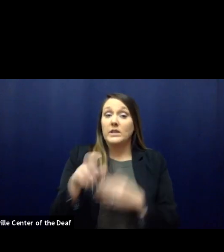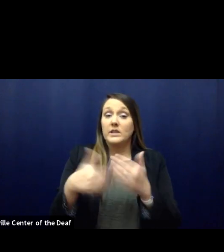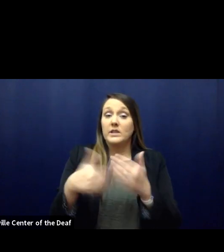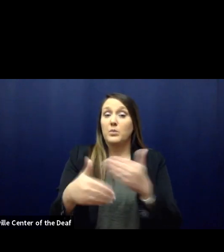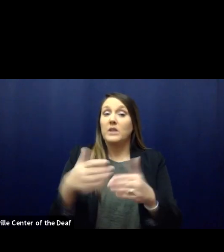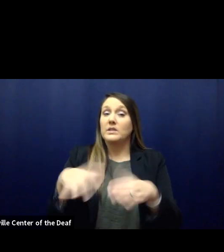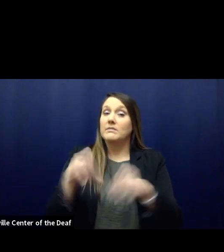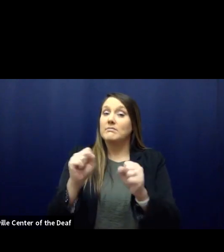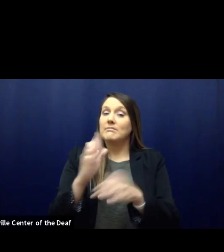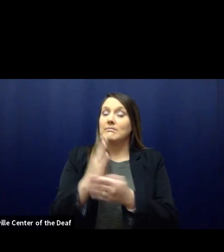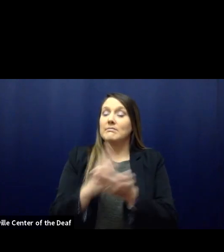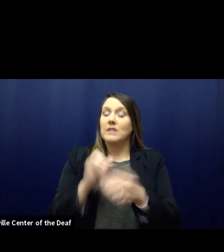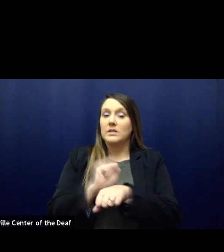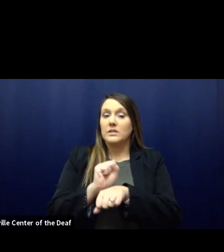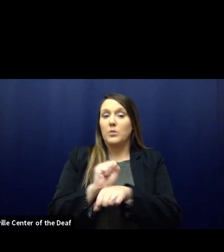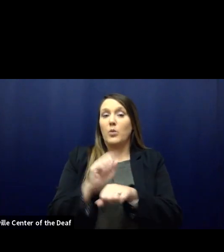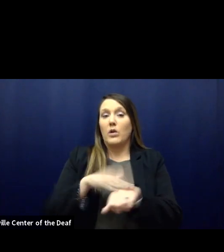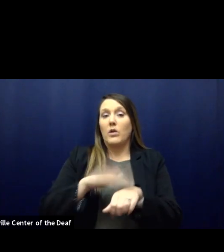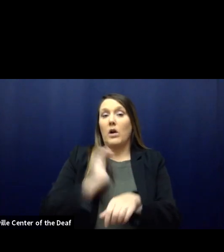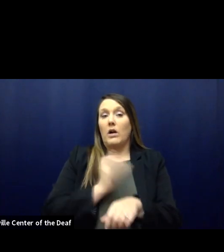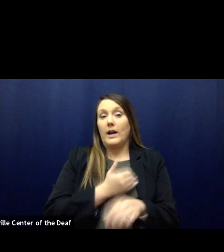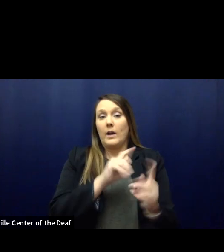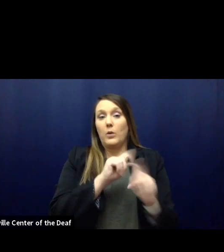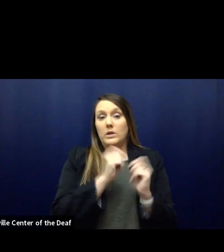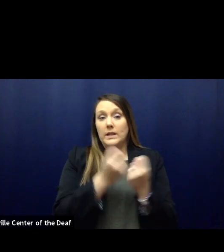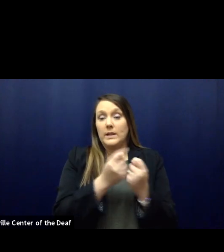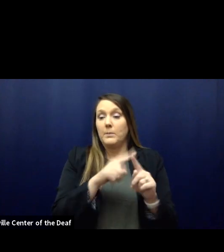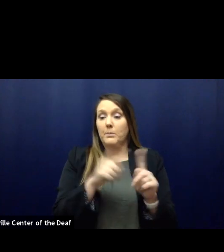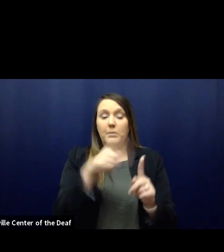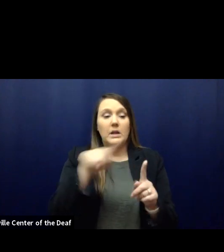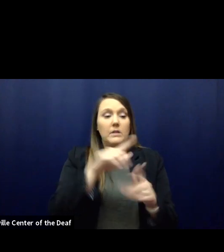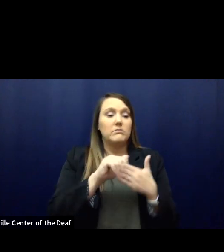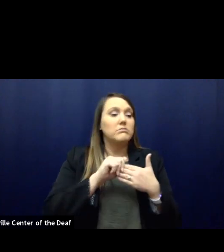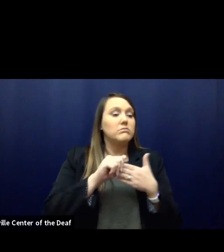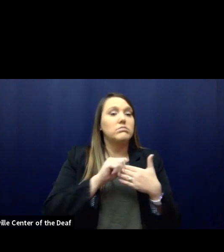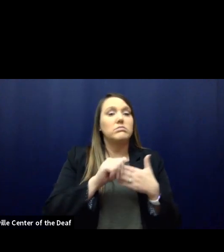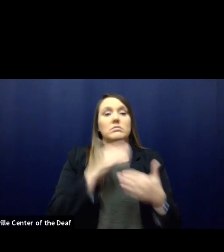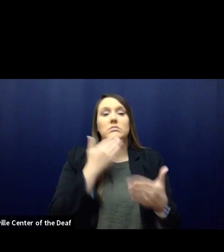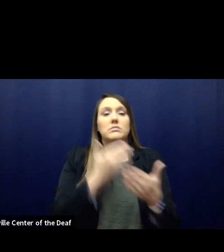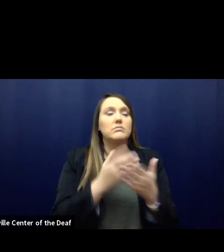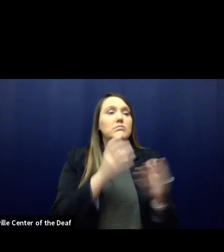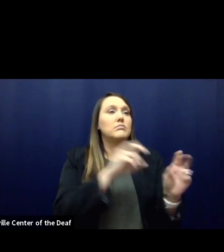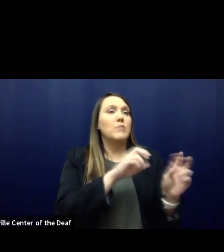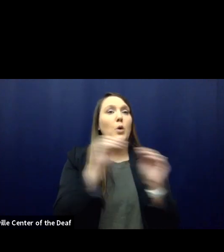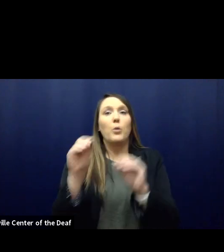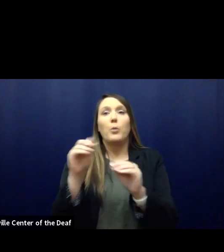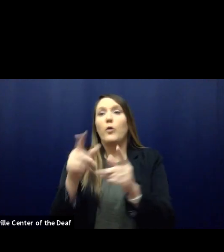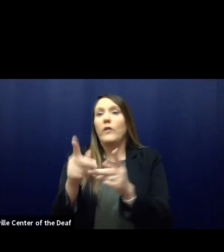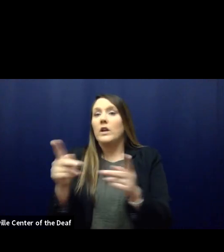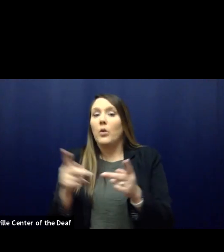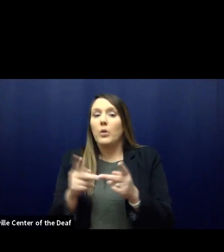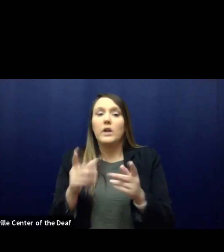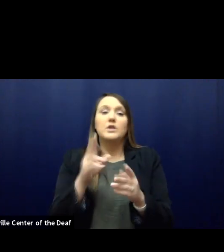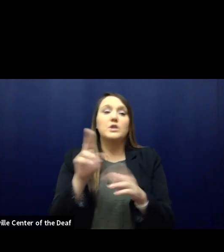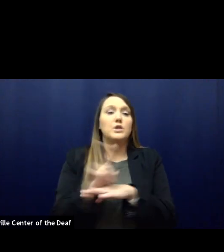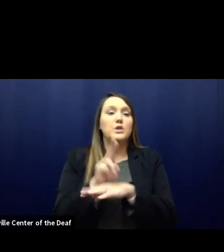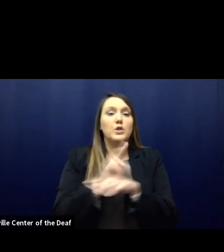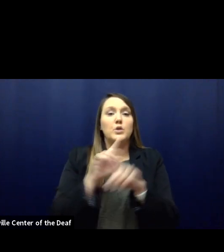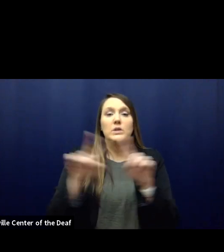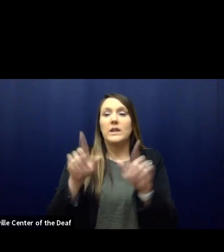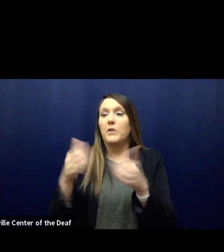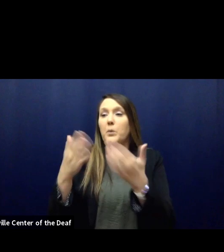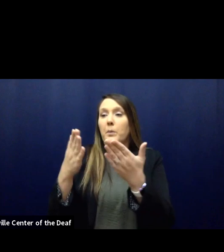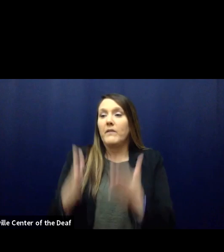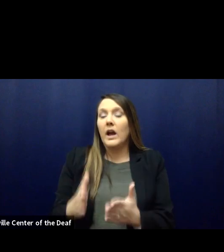work on our team. They have been amazingly flexible through all of this and moving locations and using different providers, which